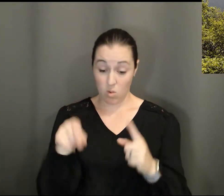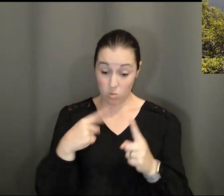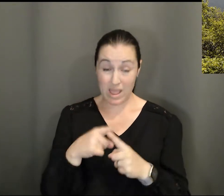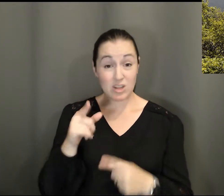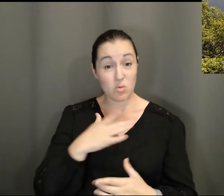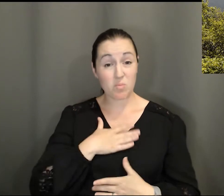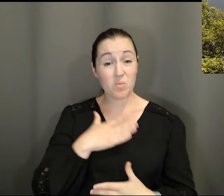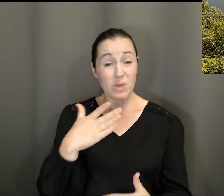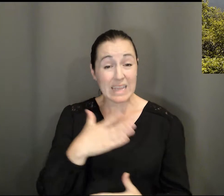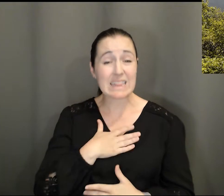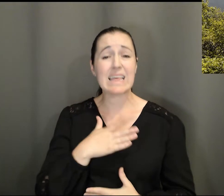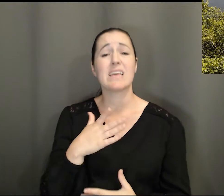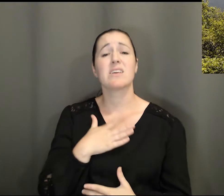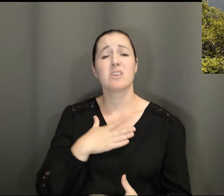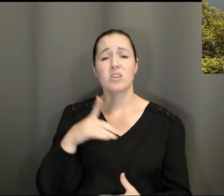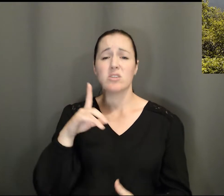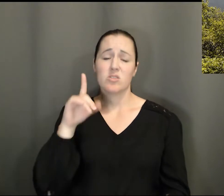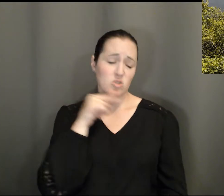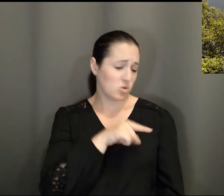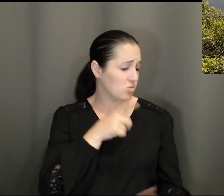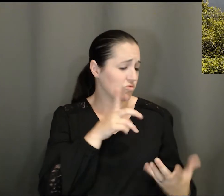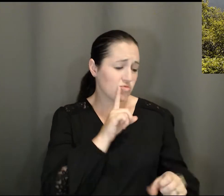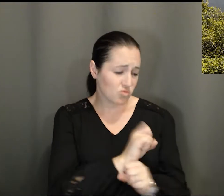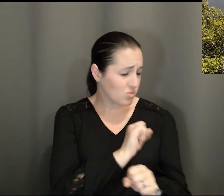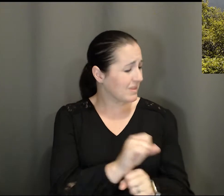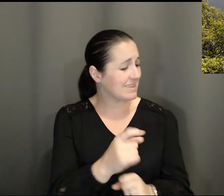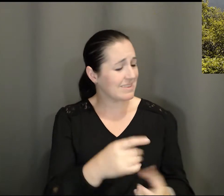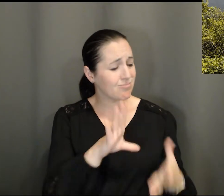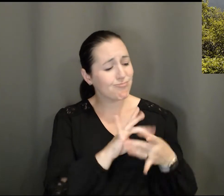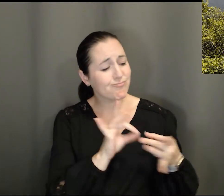speaking my name. Yahweh.